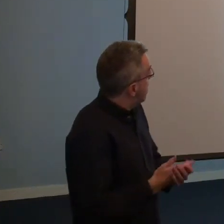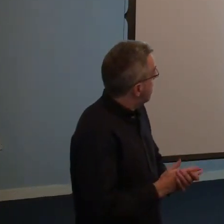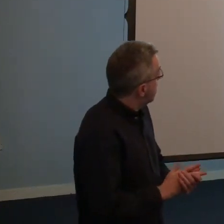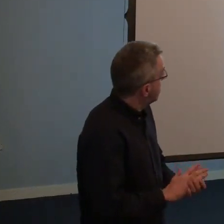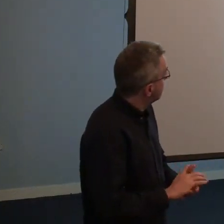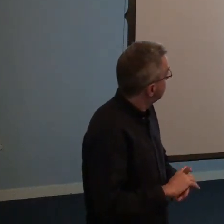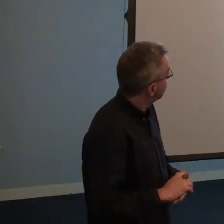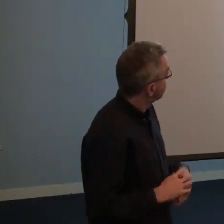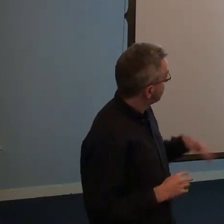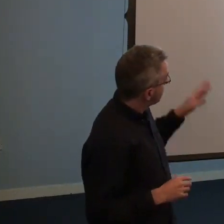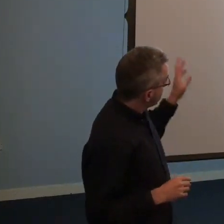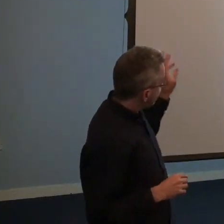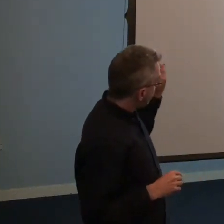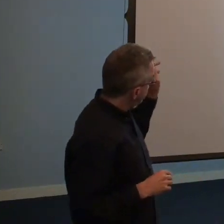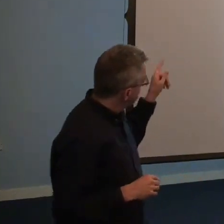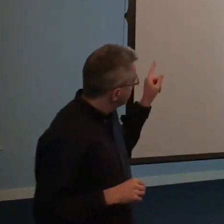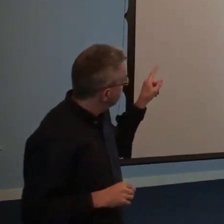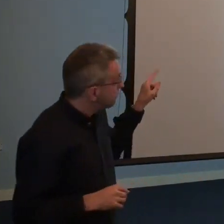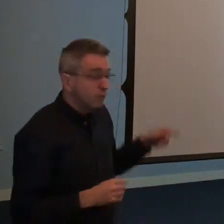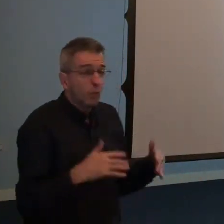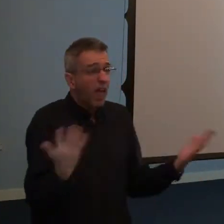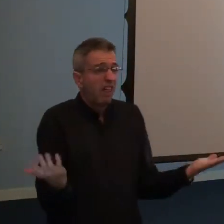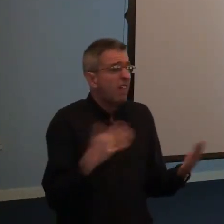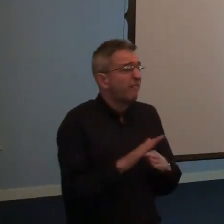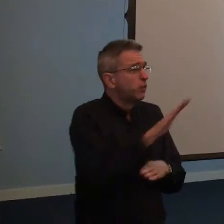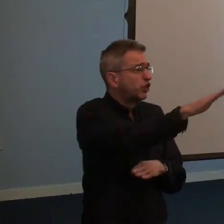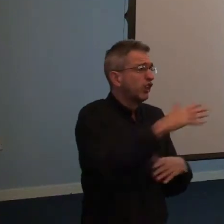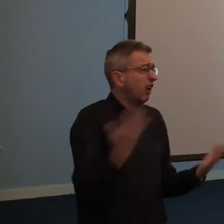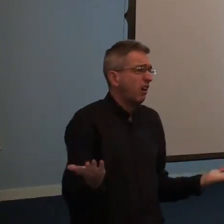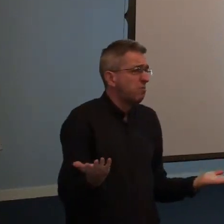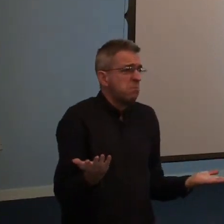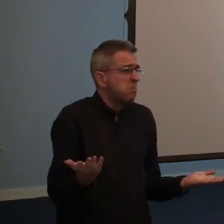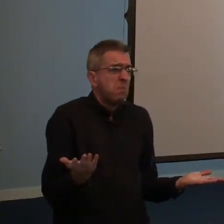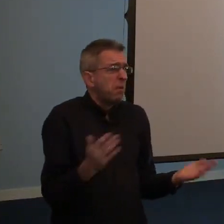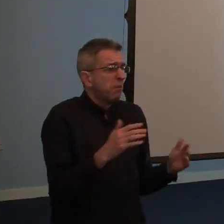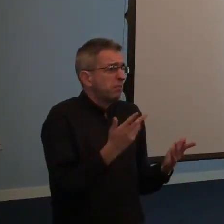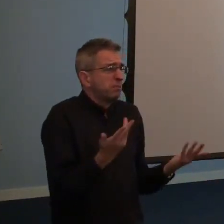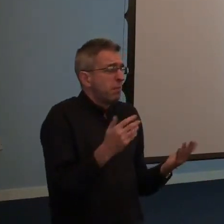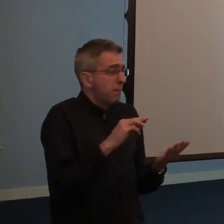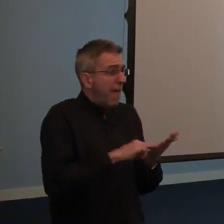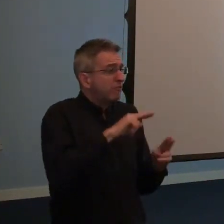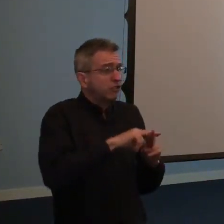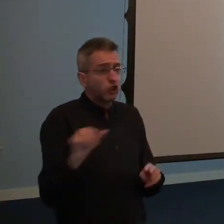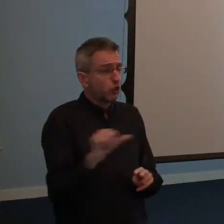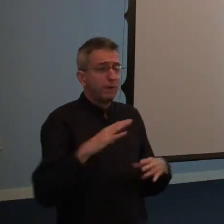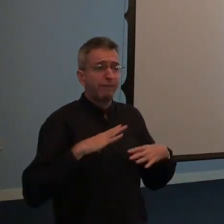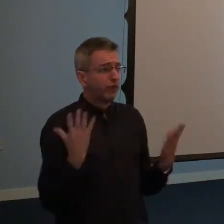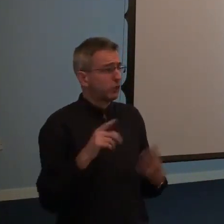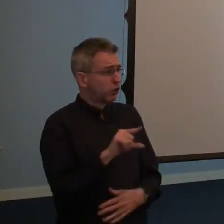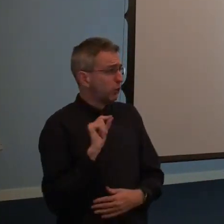You know, and one advocate of that is the writer Johan Hari, you'll see there, who says, you know, in the future, parents should be